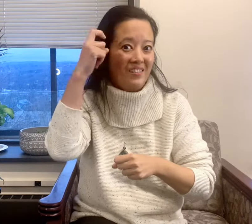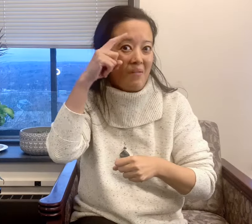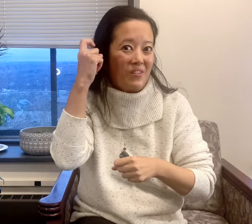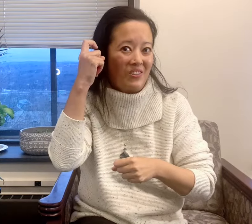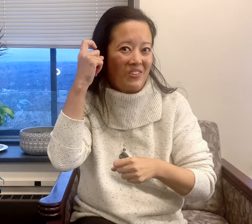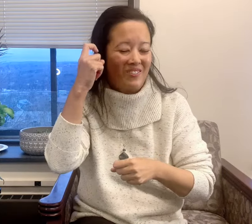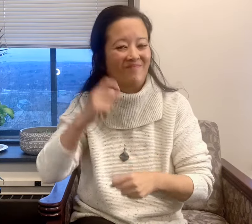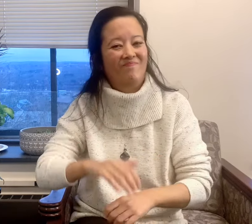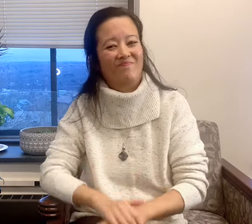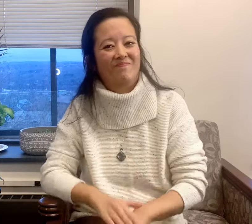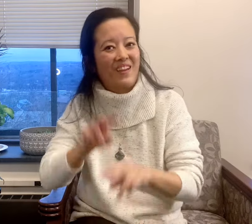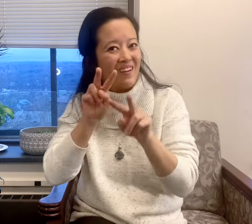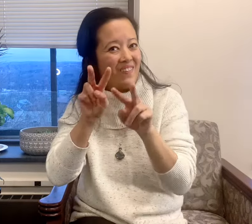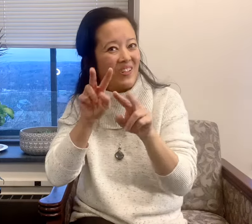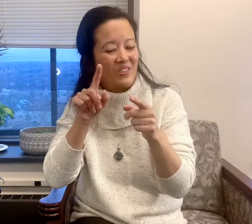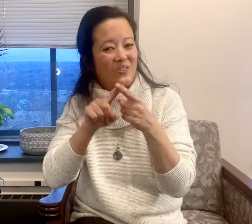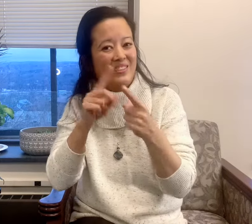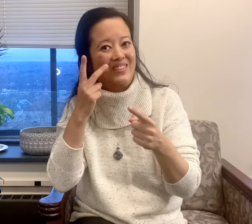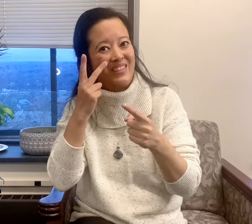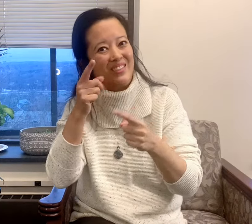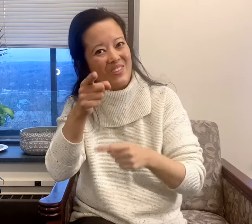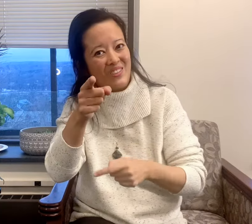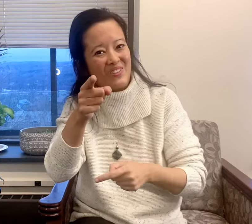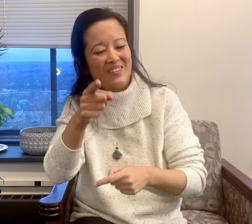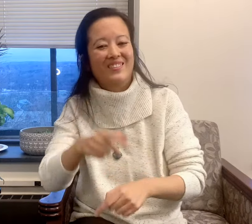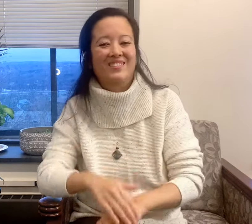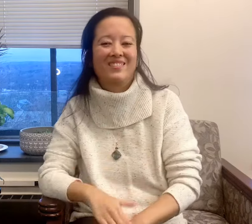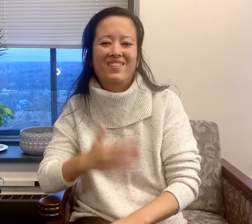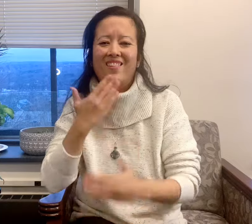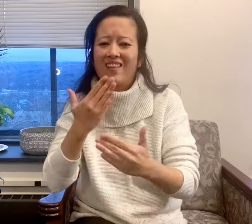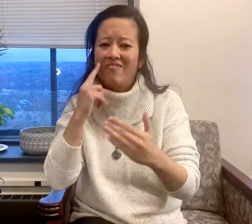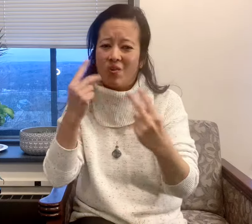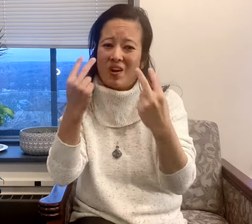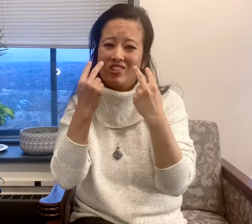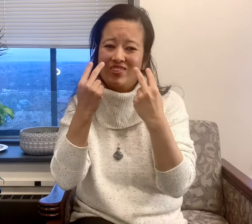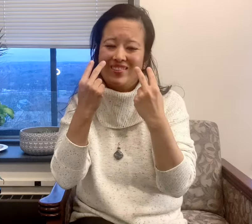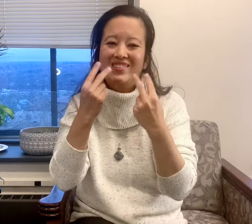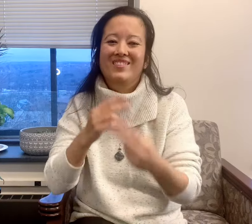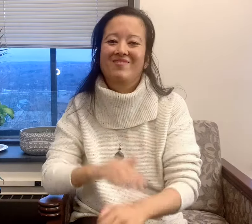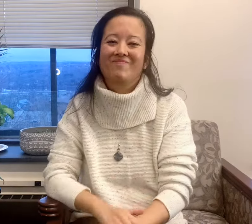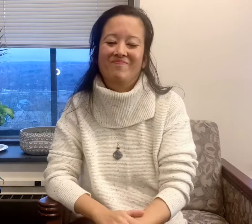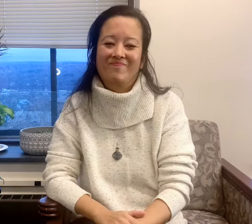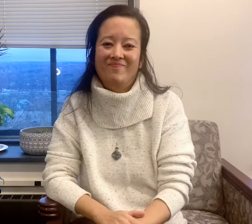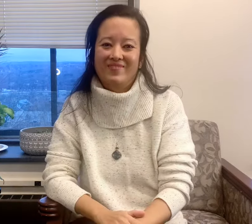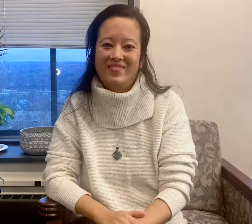take this class, try it in the summer. I look forward to seeing you. Thank you so much for watching.